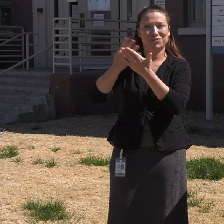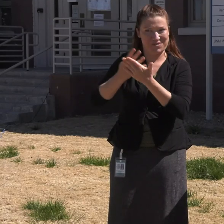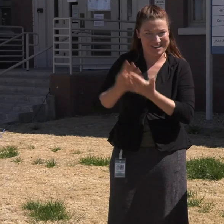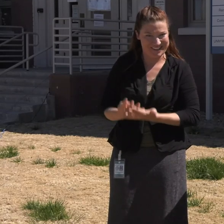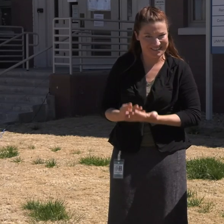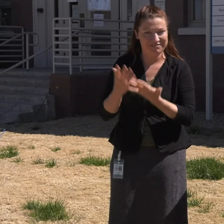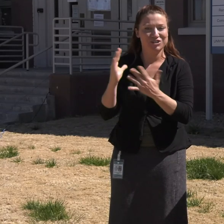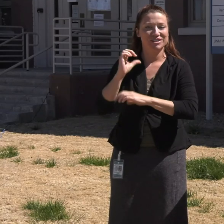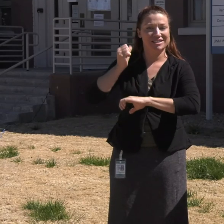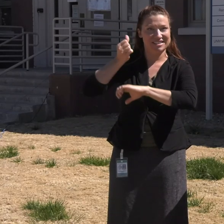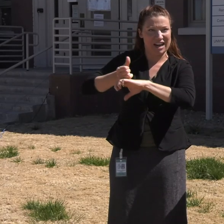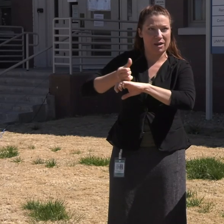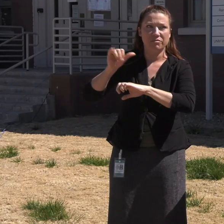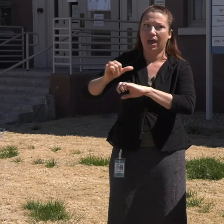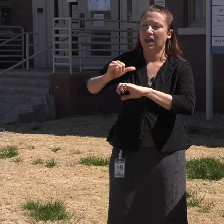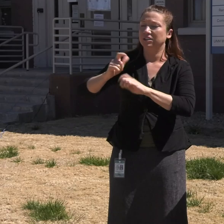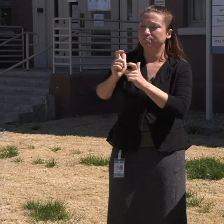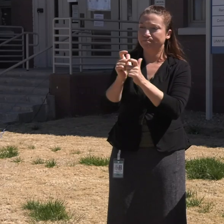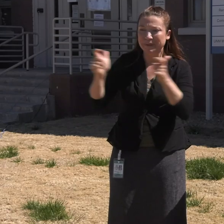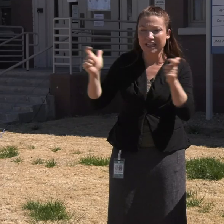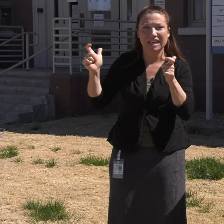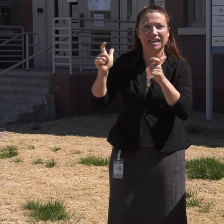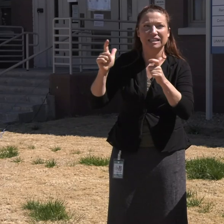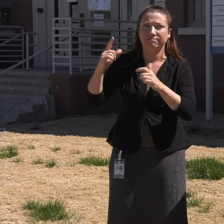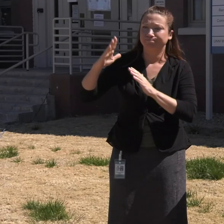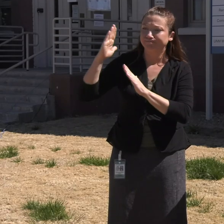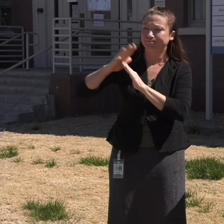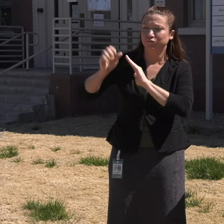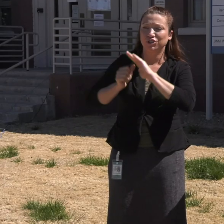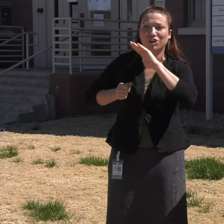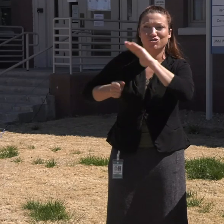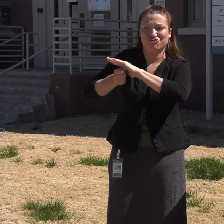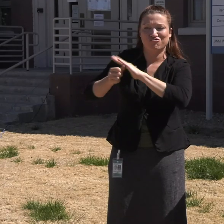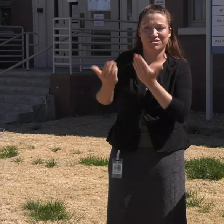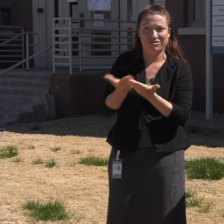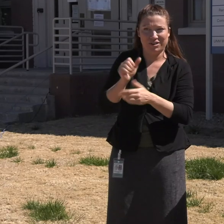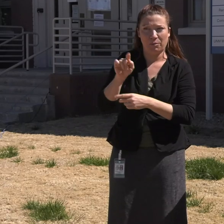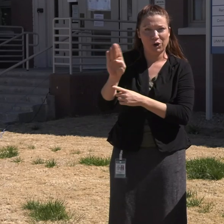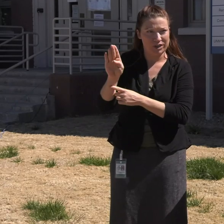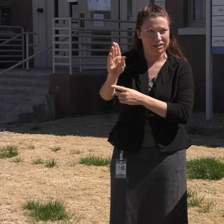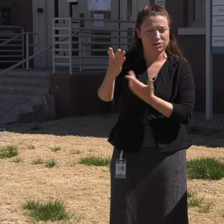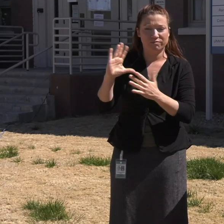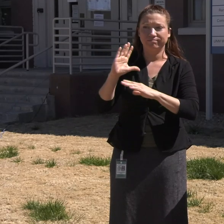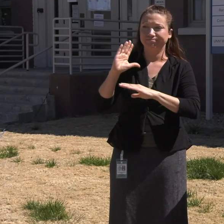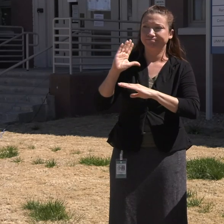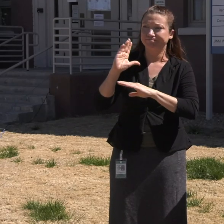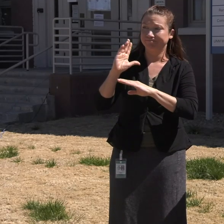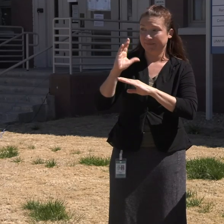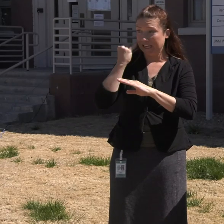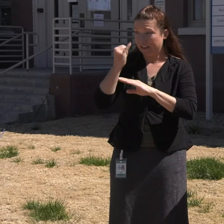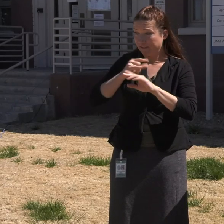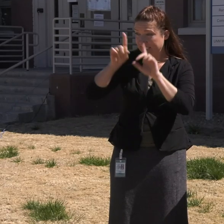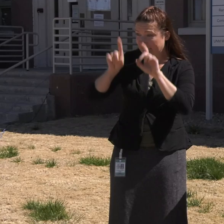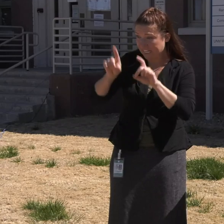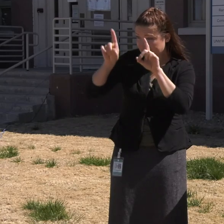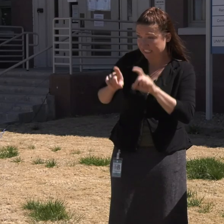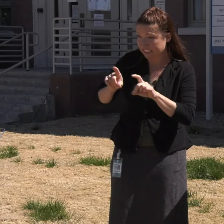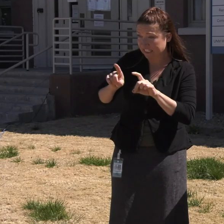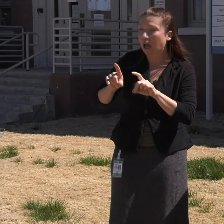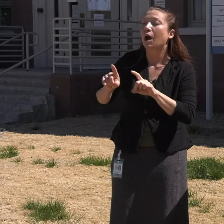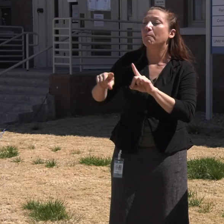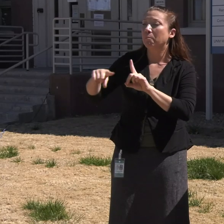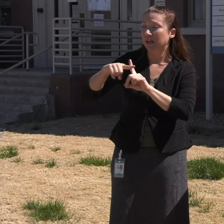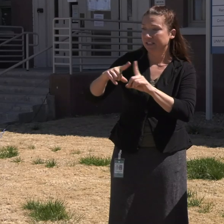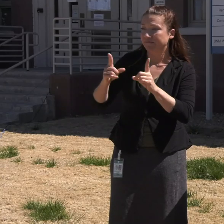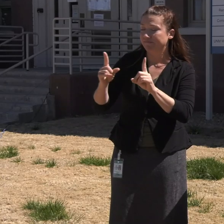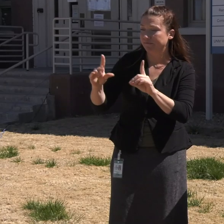our largest shelter in Albuquerque. We have a process in place for those that do screen positive on the screening criteria to